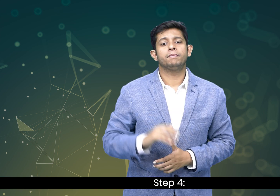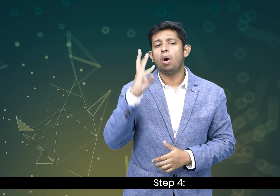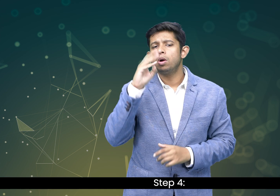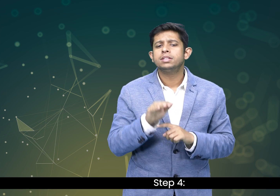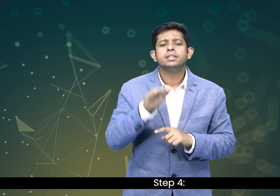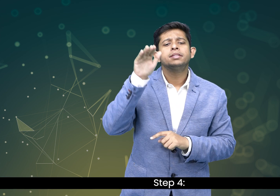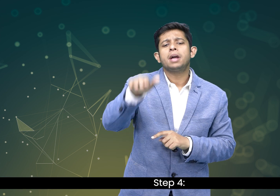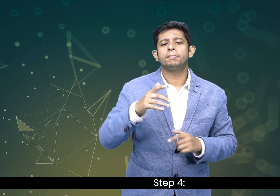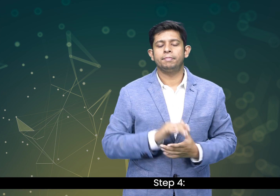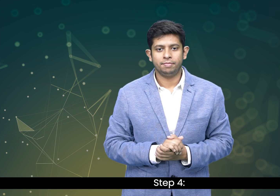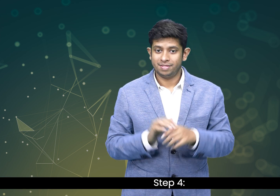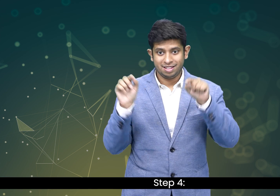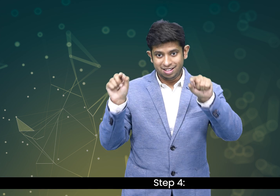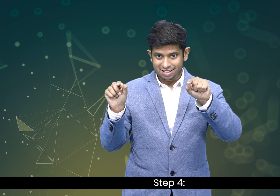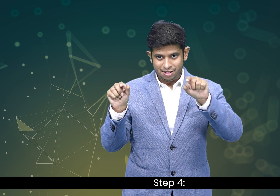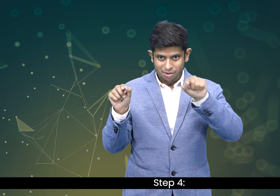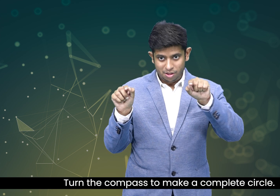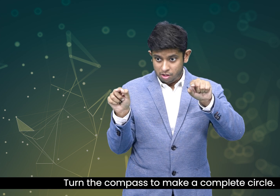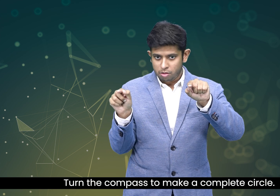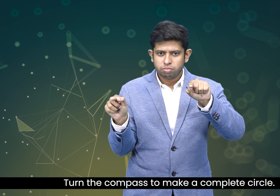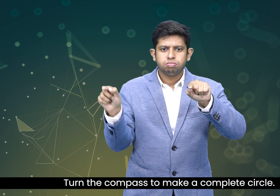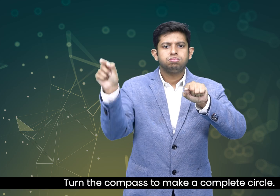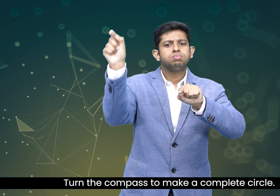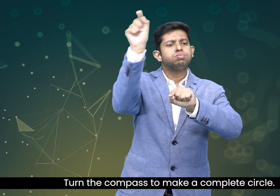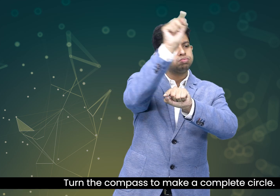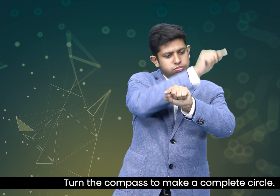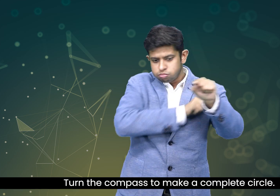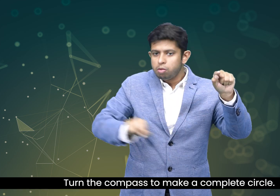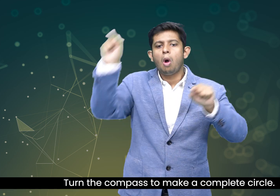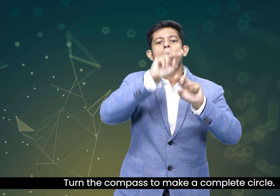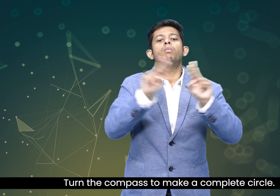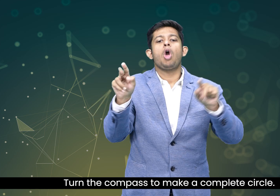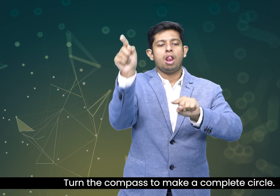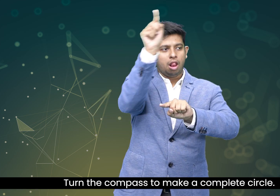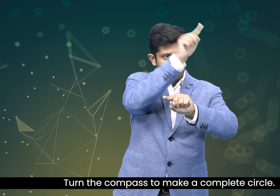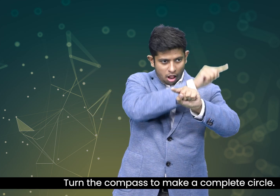Step 4. Turn the compass to make a complete circle.